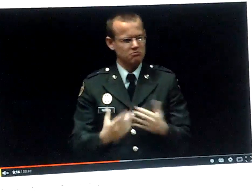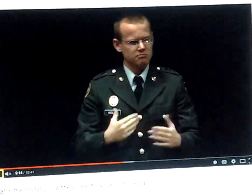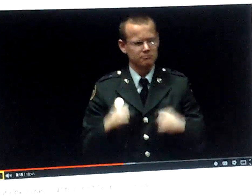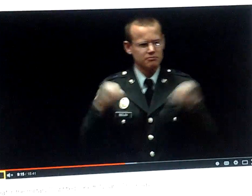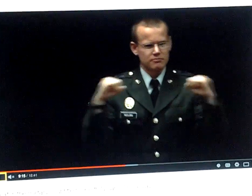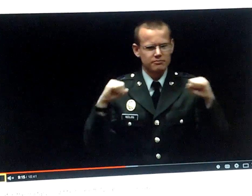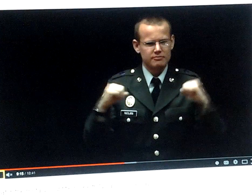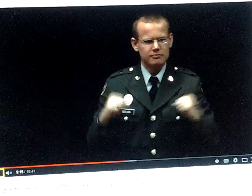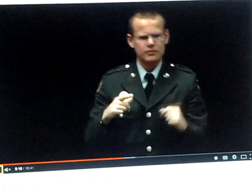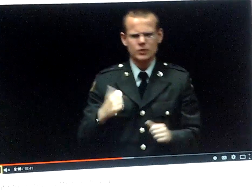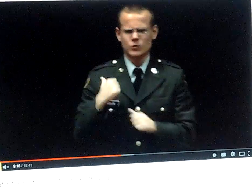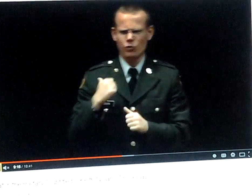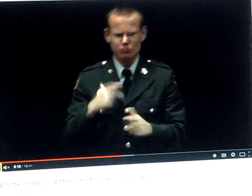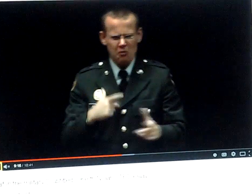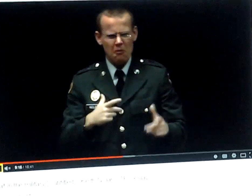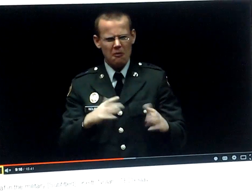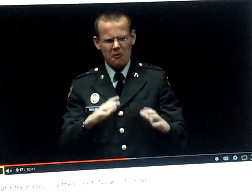morning.